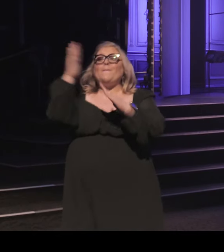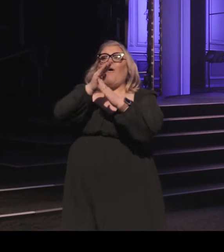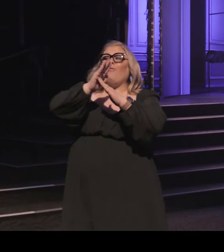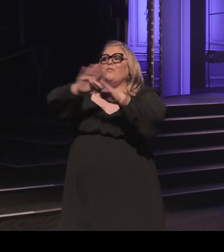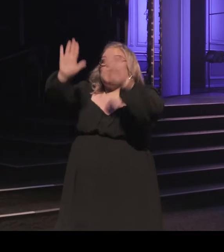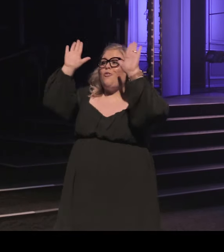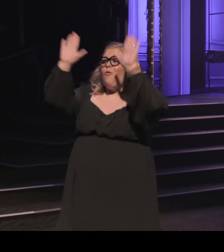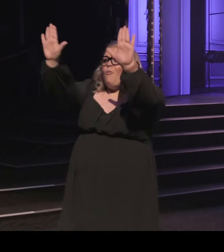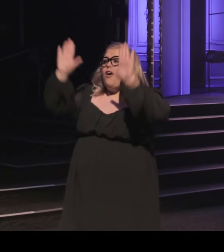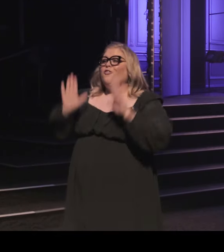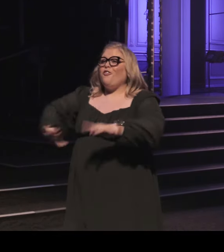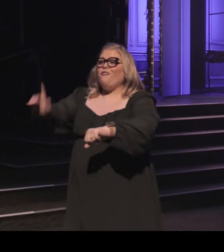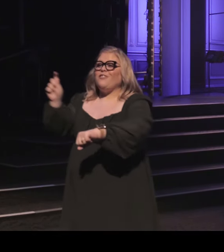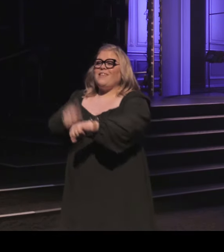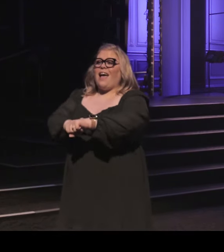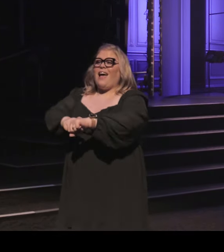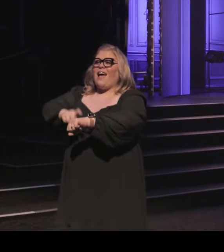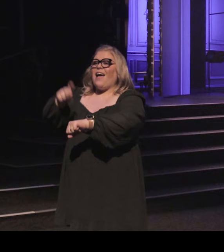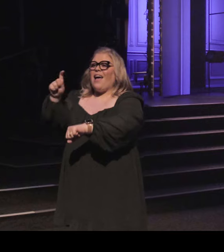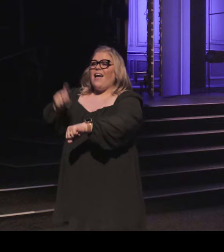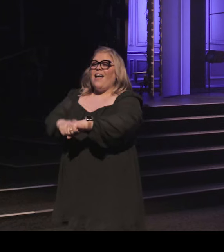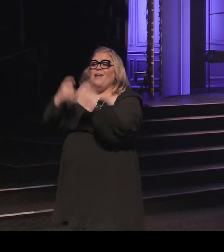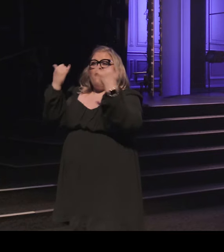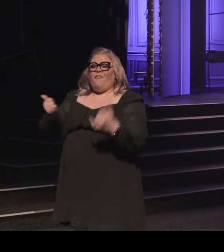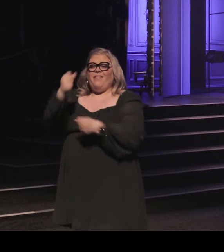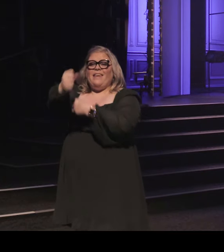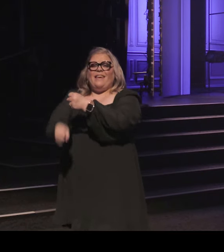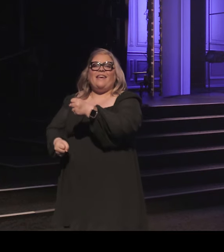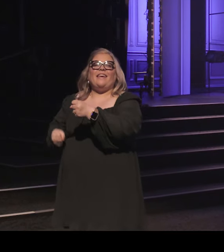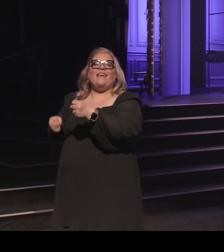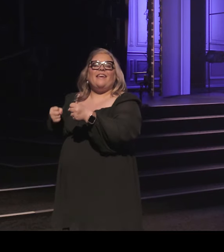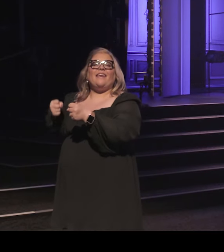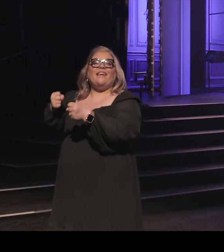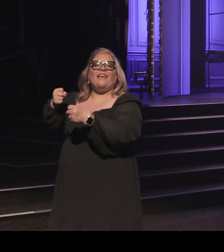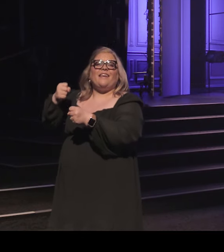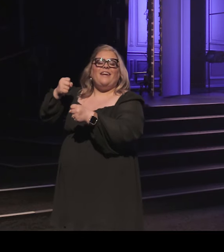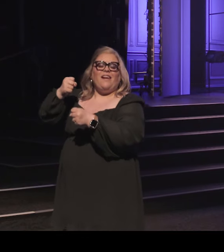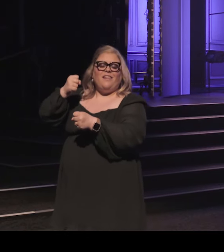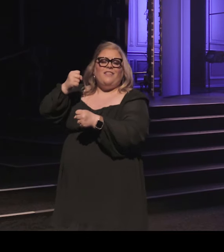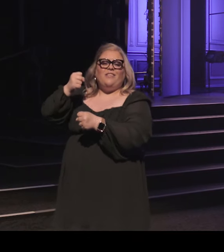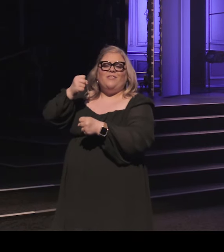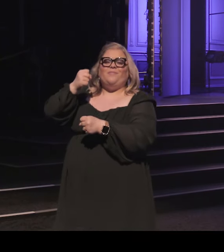the most wonderful time of the year.